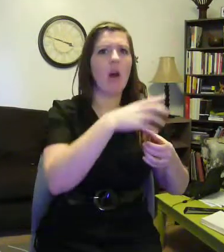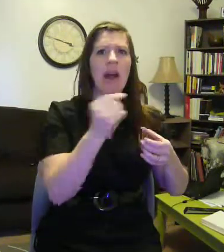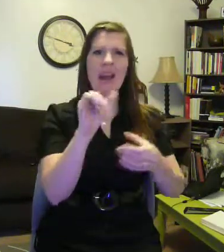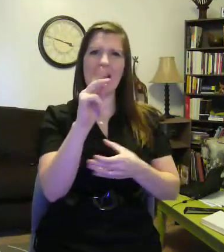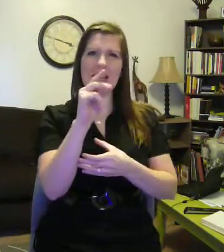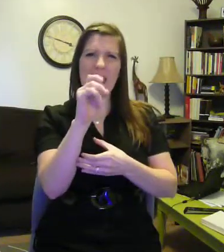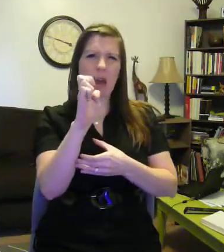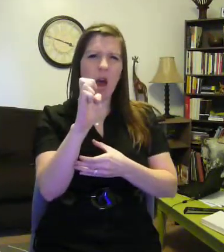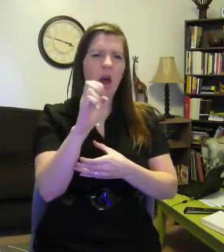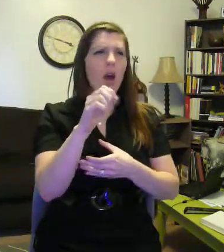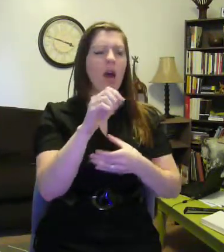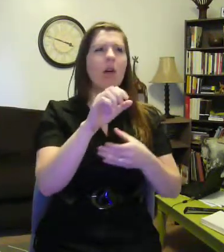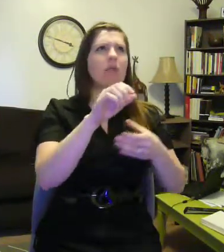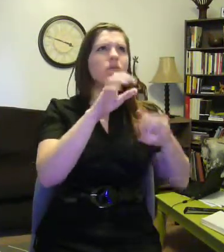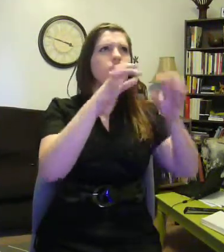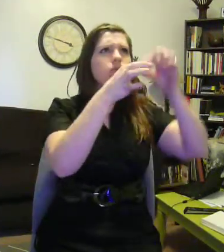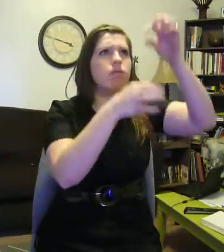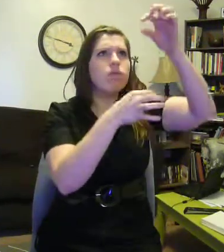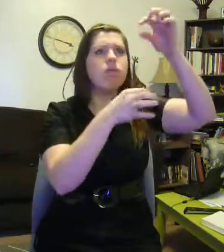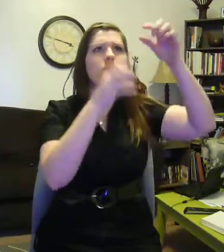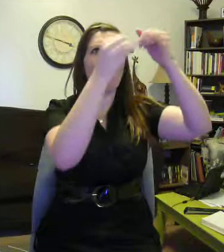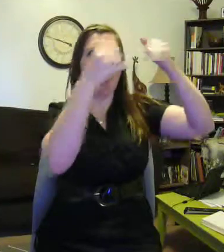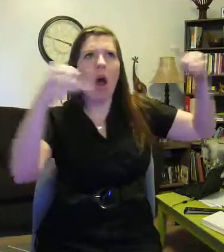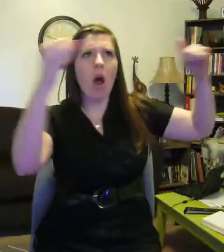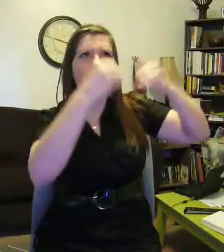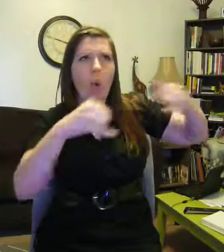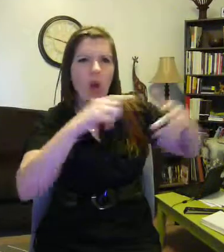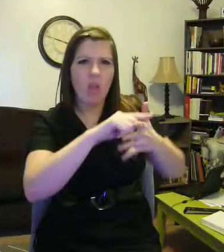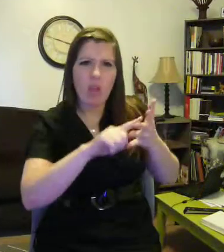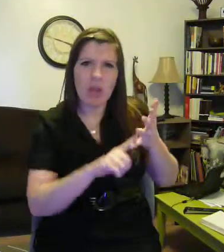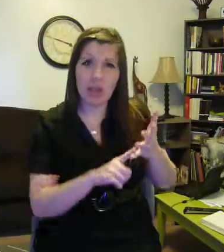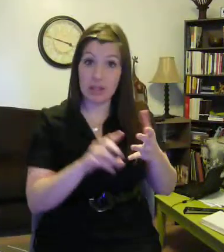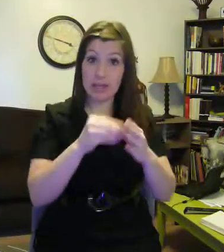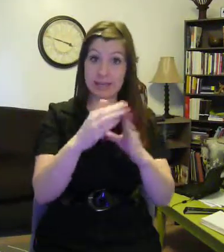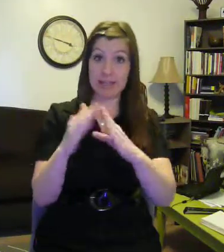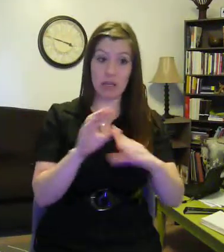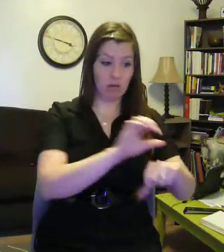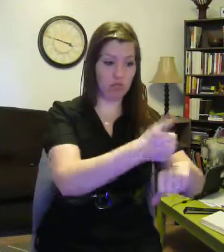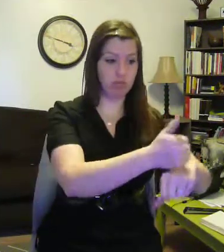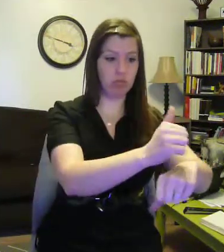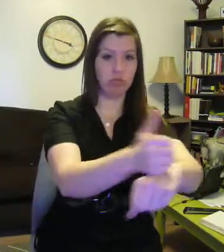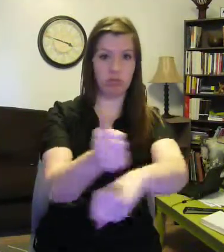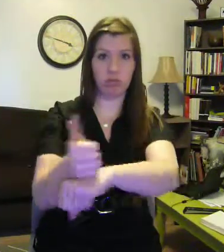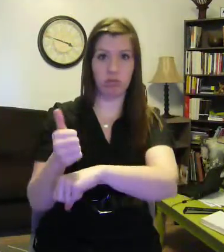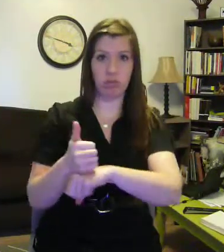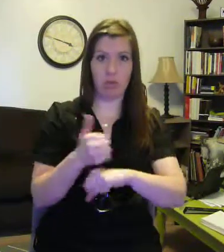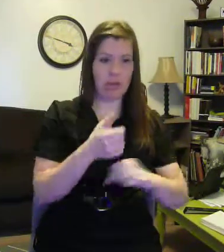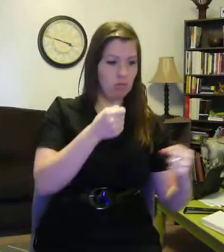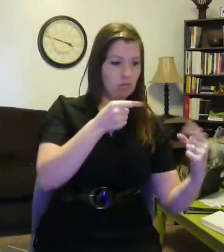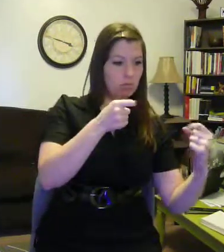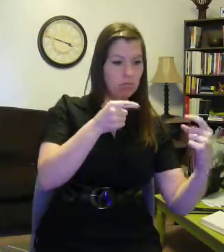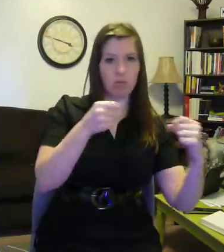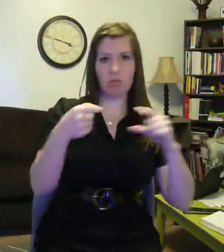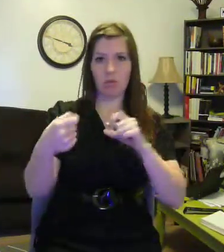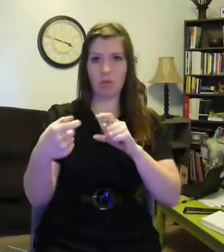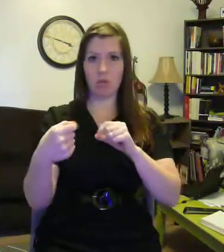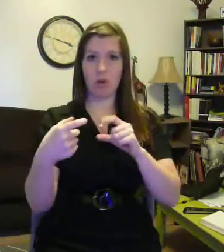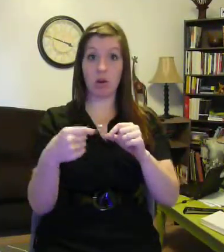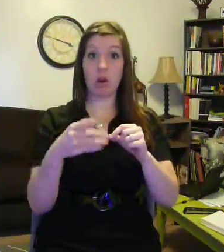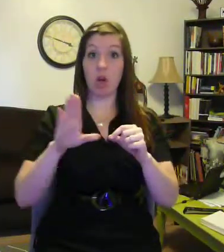throughout a city, transmitting and receiving a cellular signal from your mobile vehicle, allowing you to